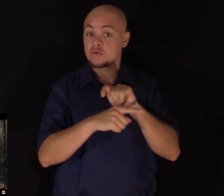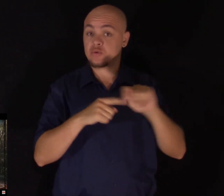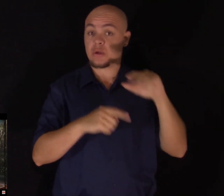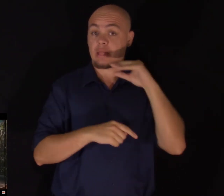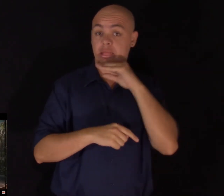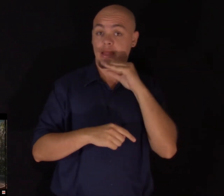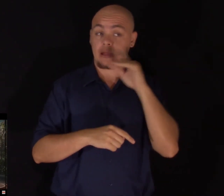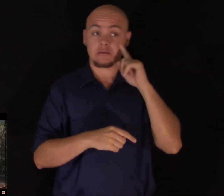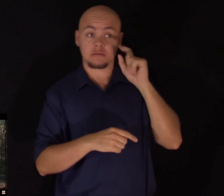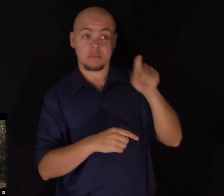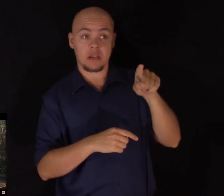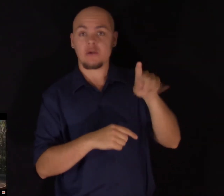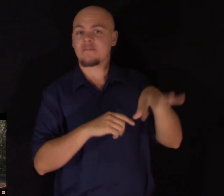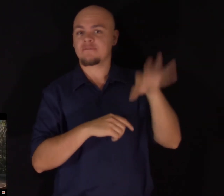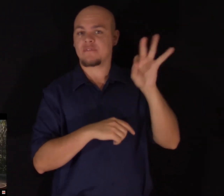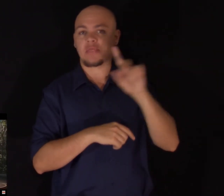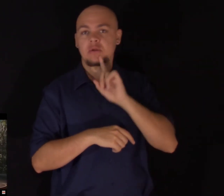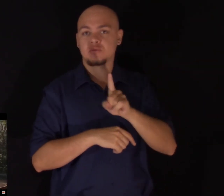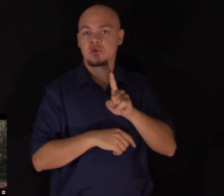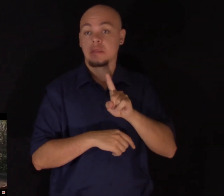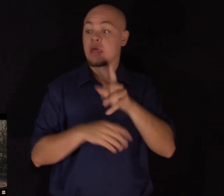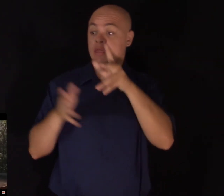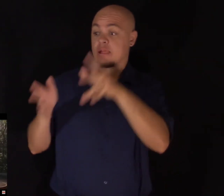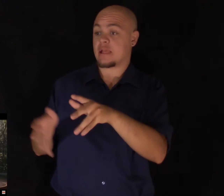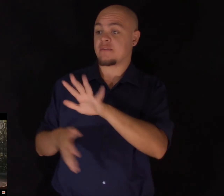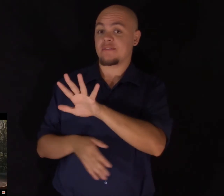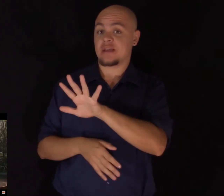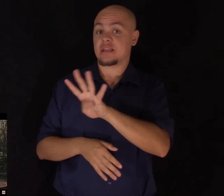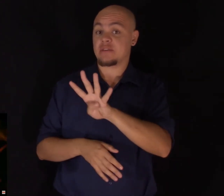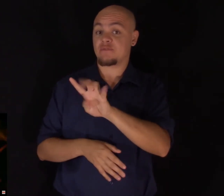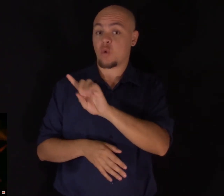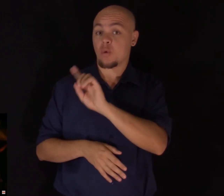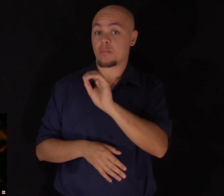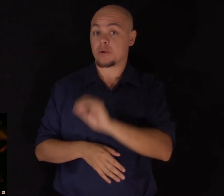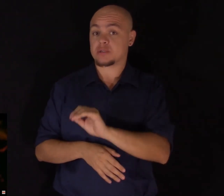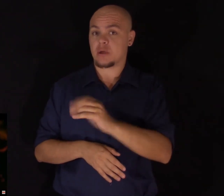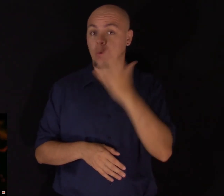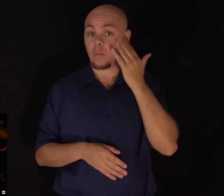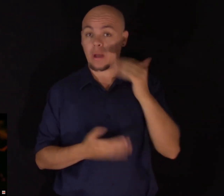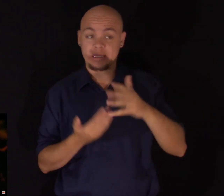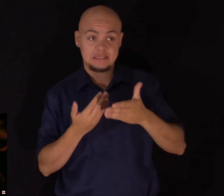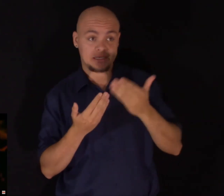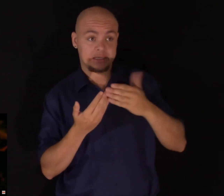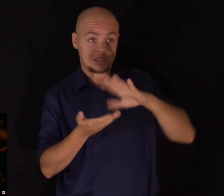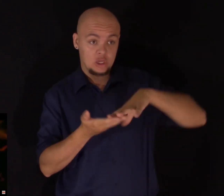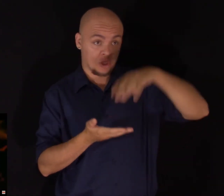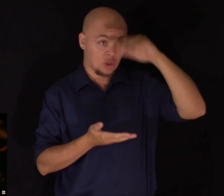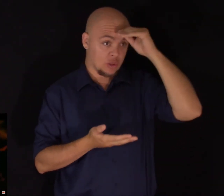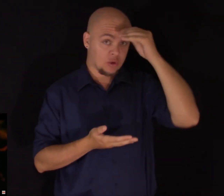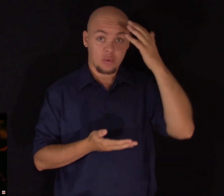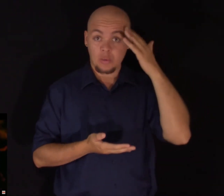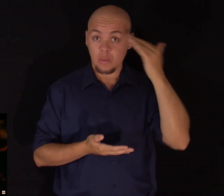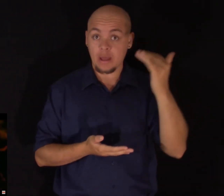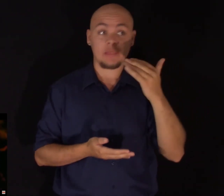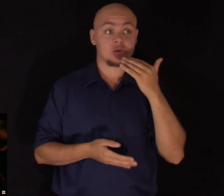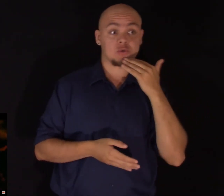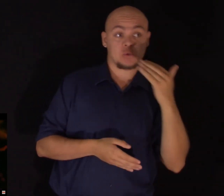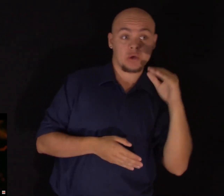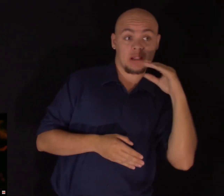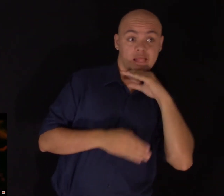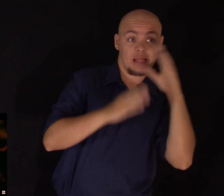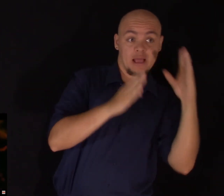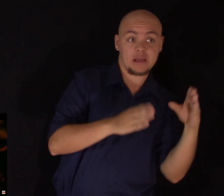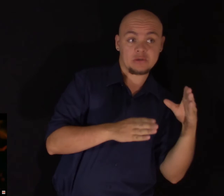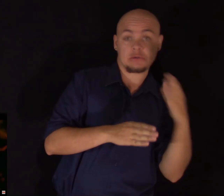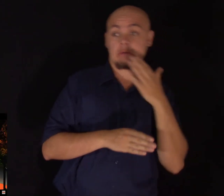truth 90% of the time. The rest of us were only 54% accurate. Why is it so easy to learn? Well, they're good liars and they're bad liars. They're no